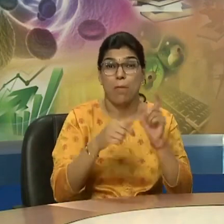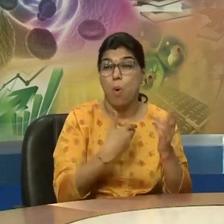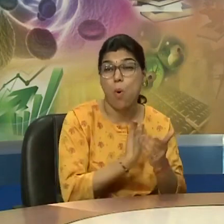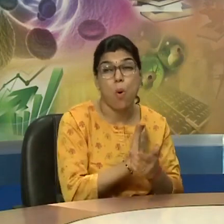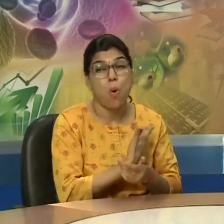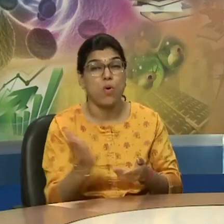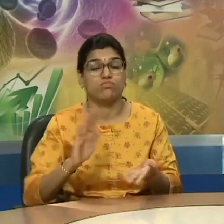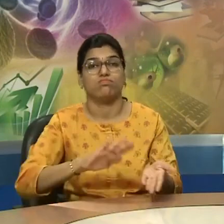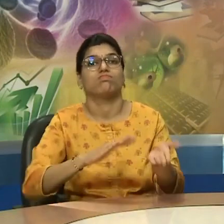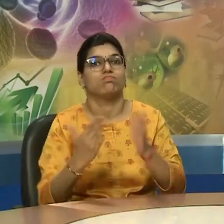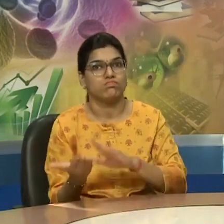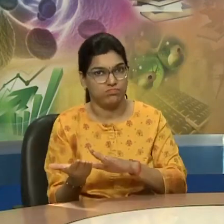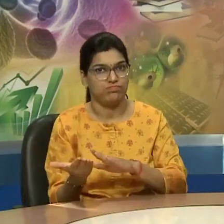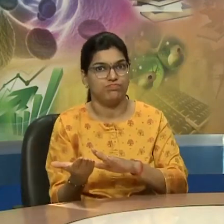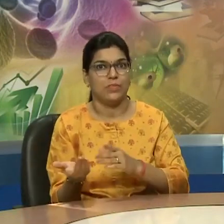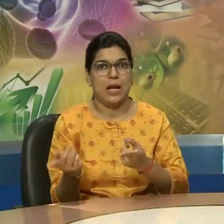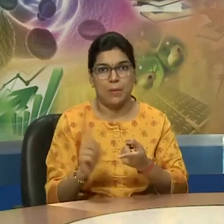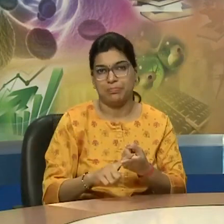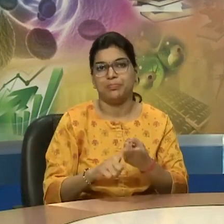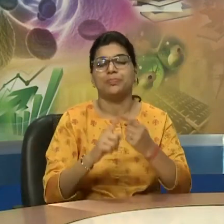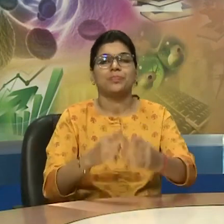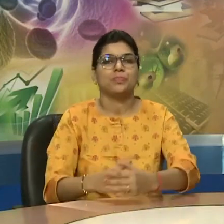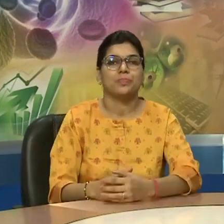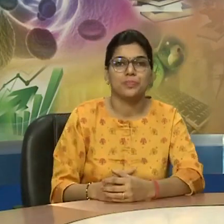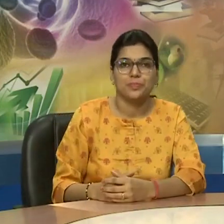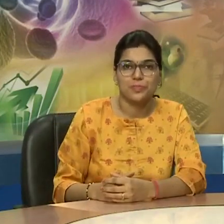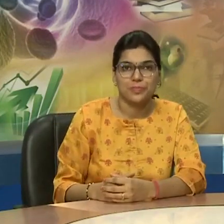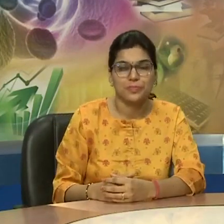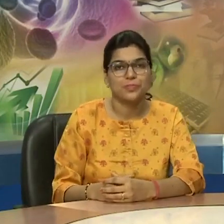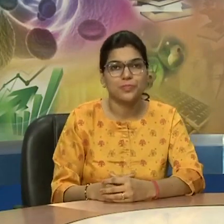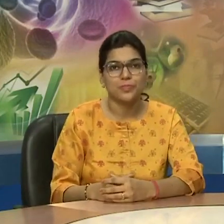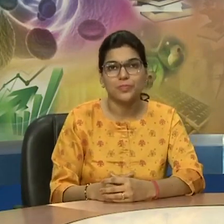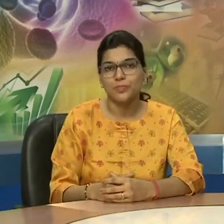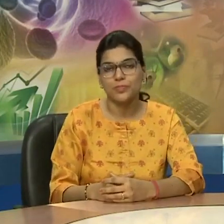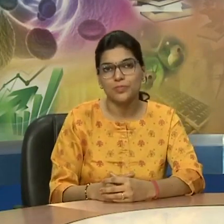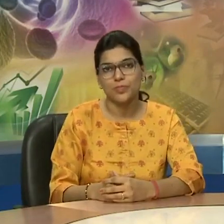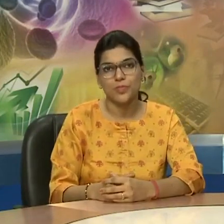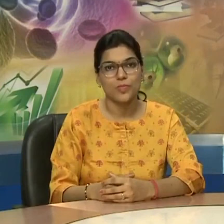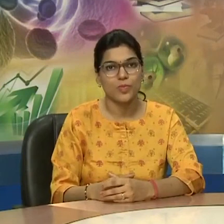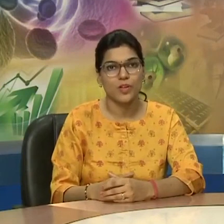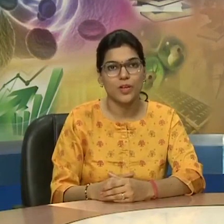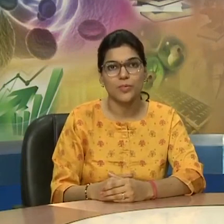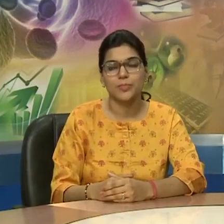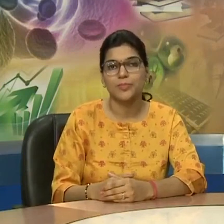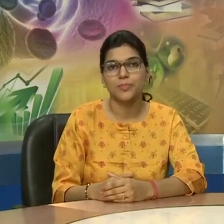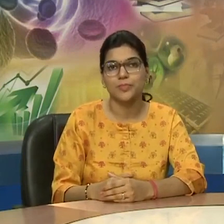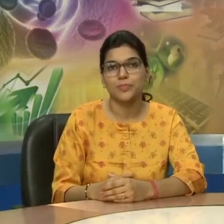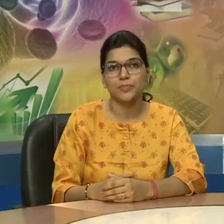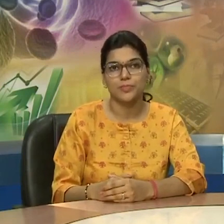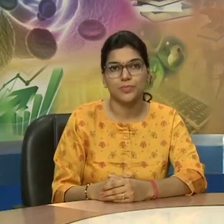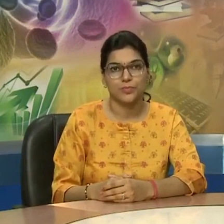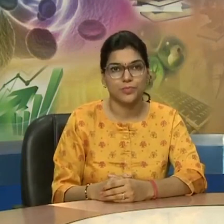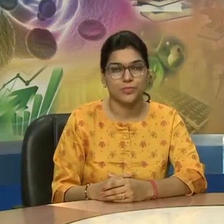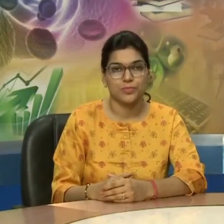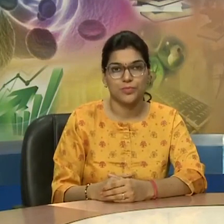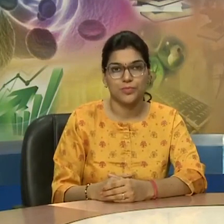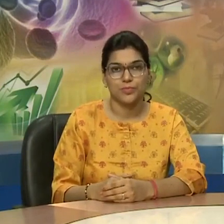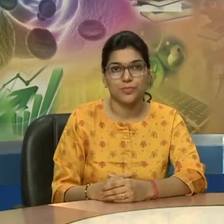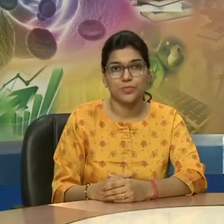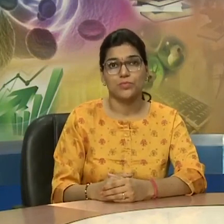raises serious question about the state of basic education in schools.